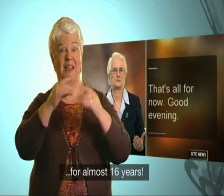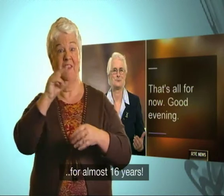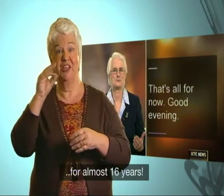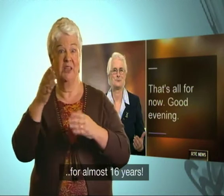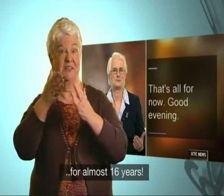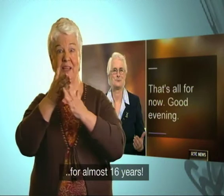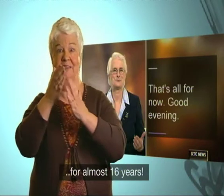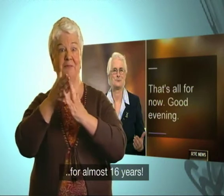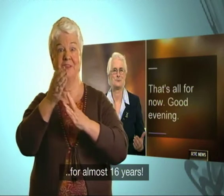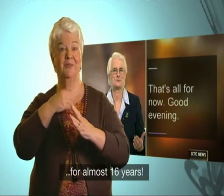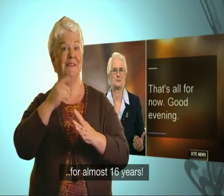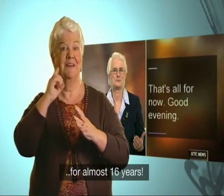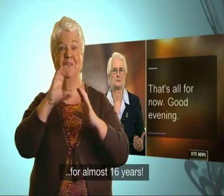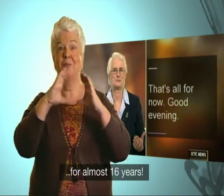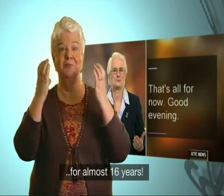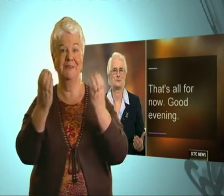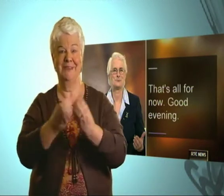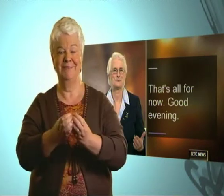almost 16 years.